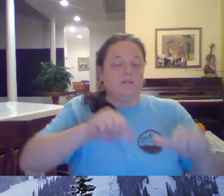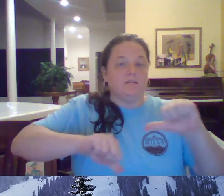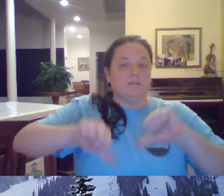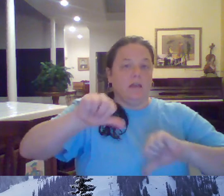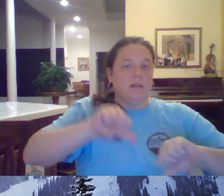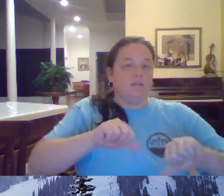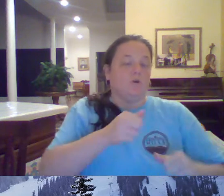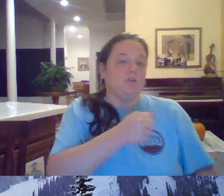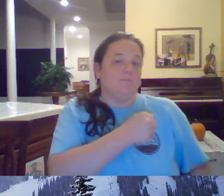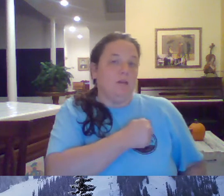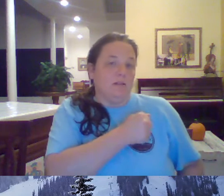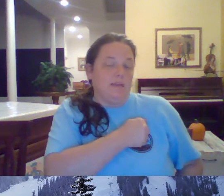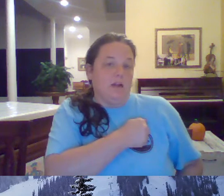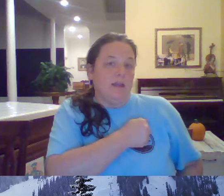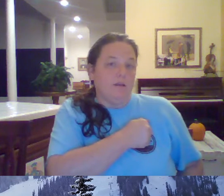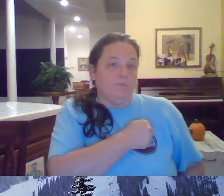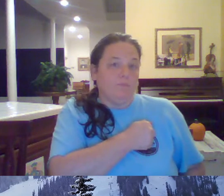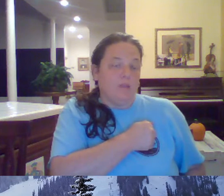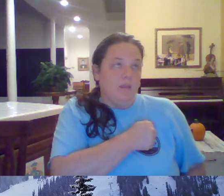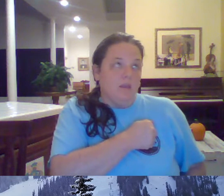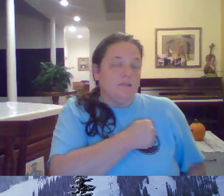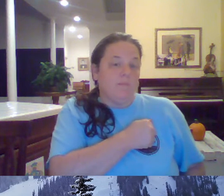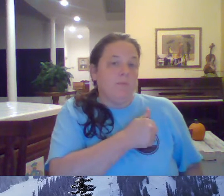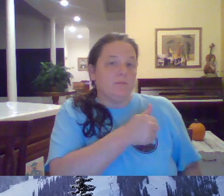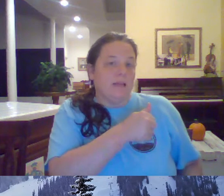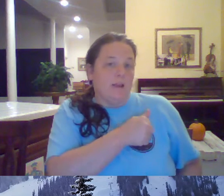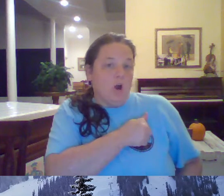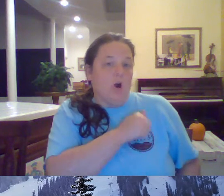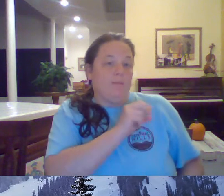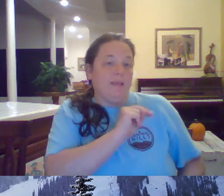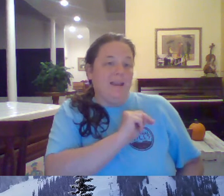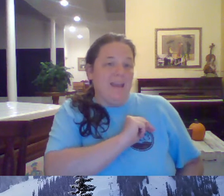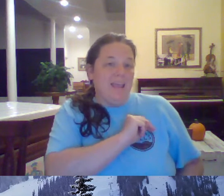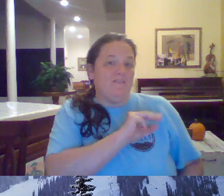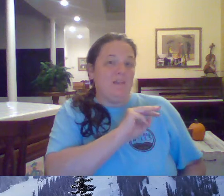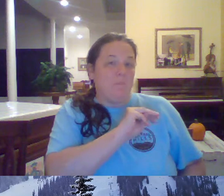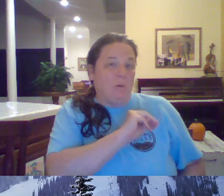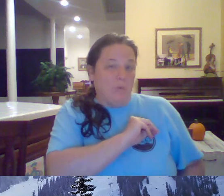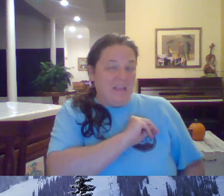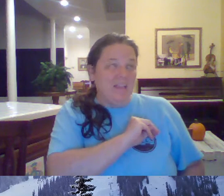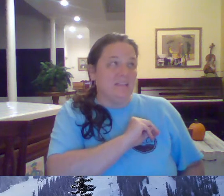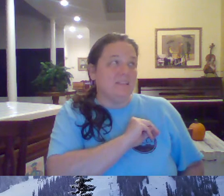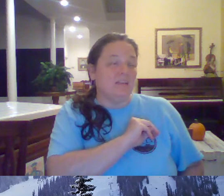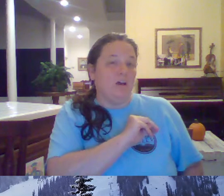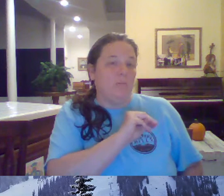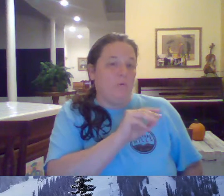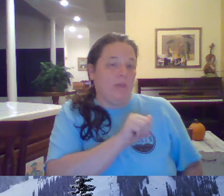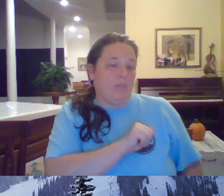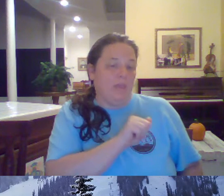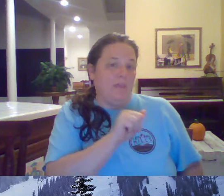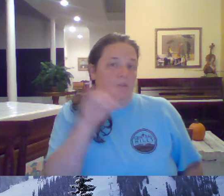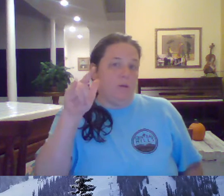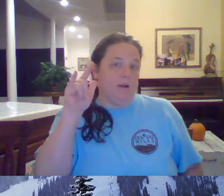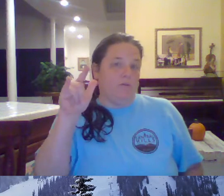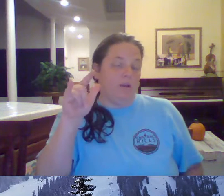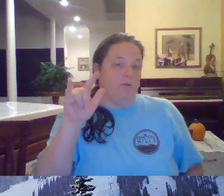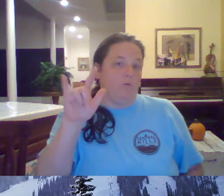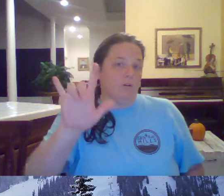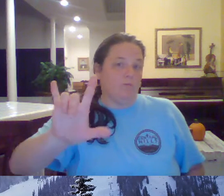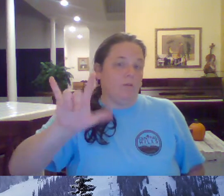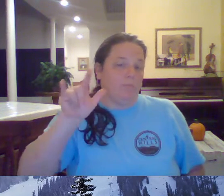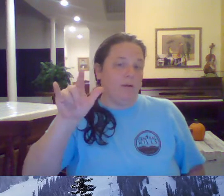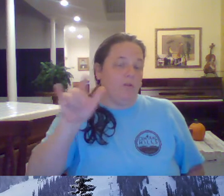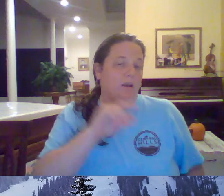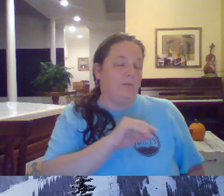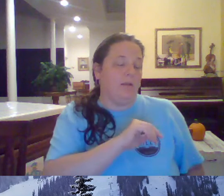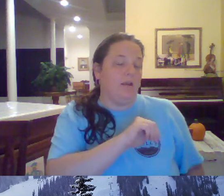Military science, or just military. Some people assign Army, Navy, Marines, and then do Air